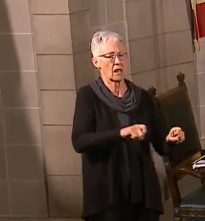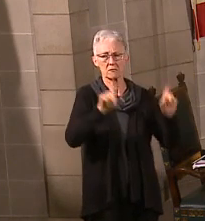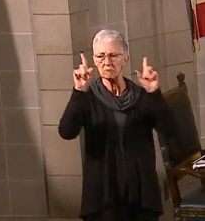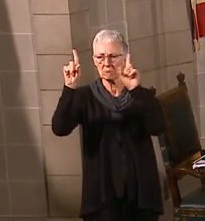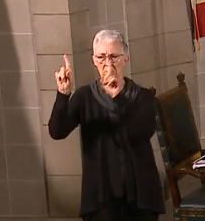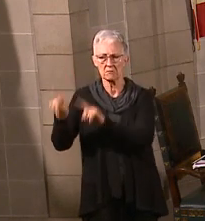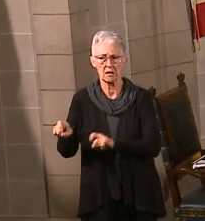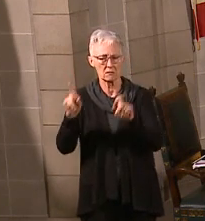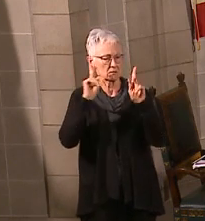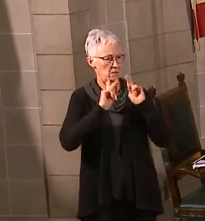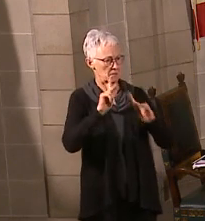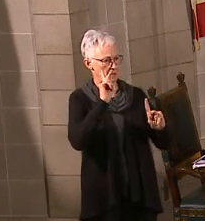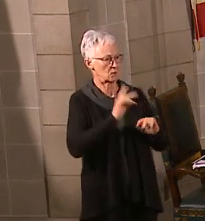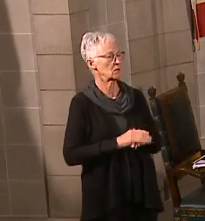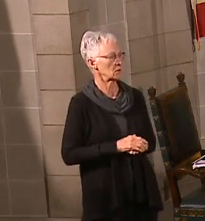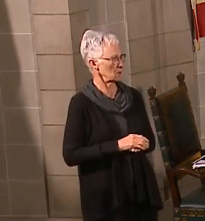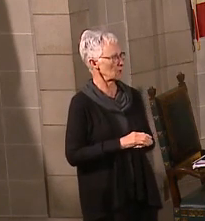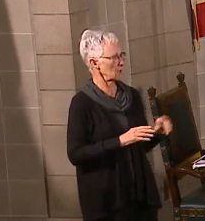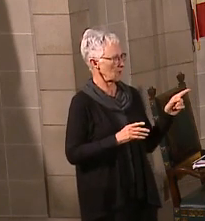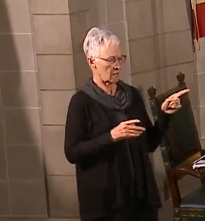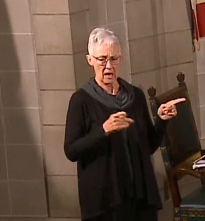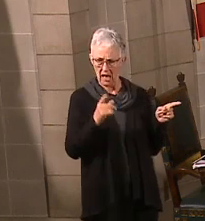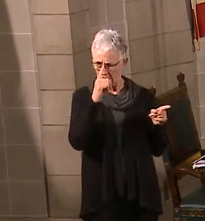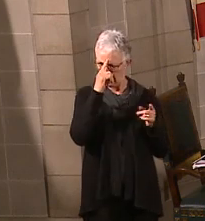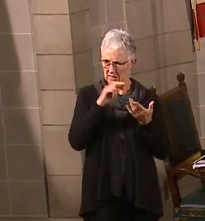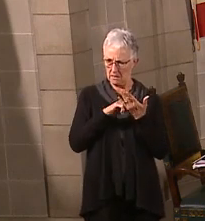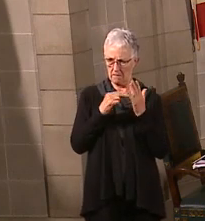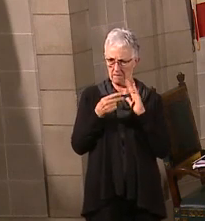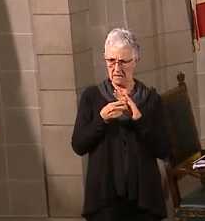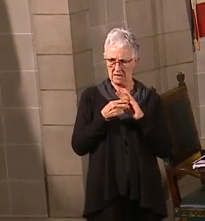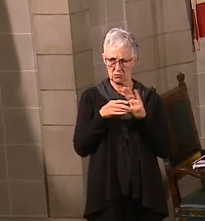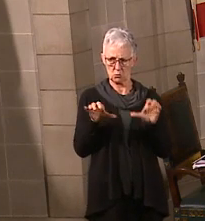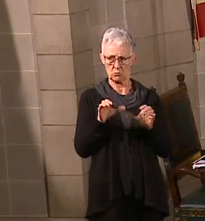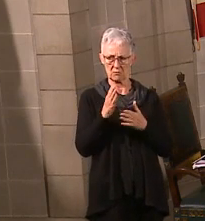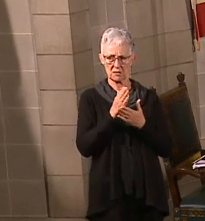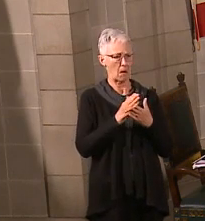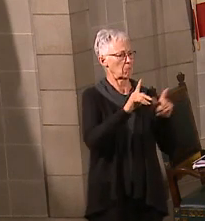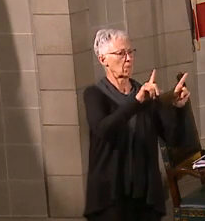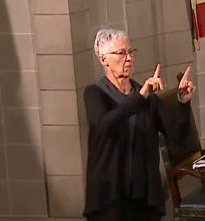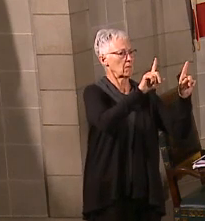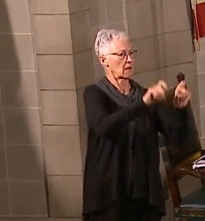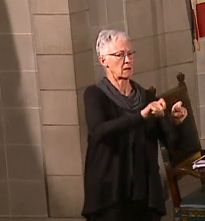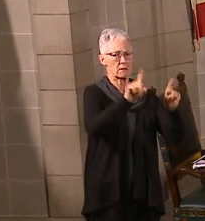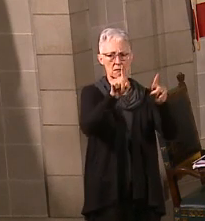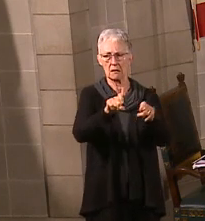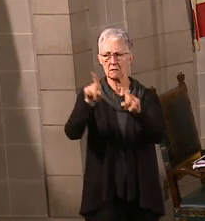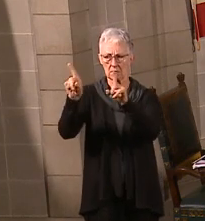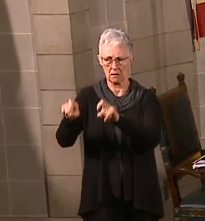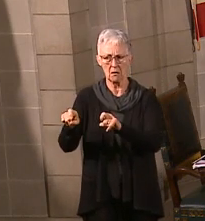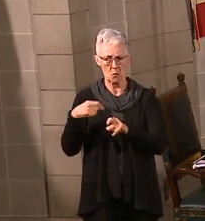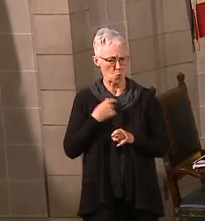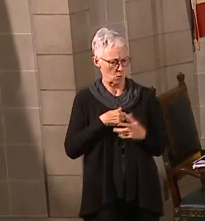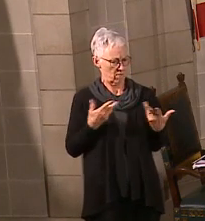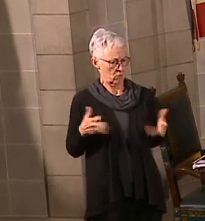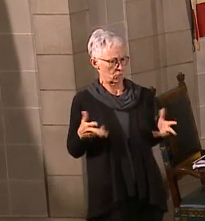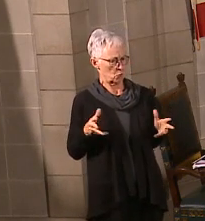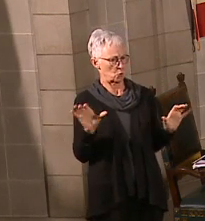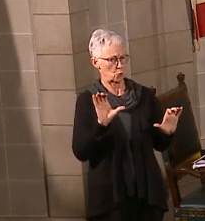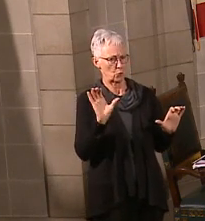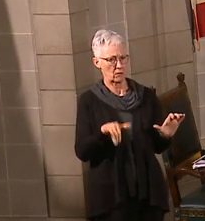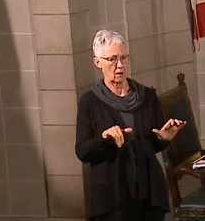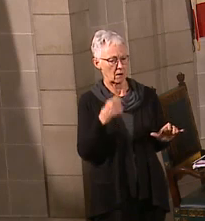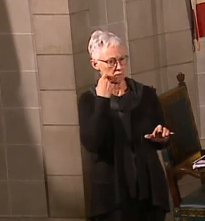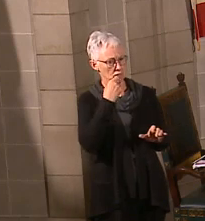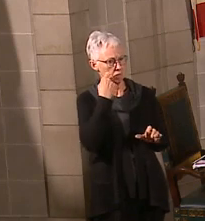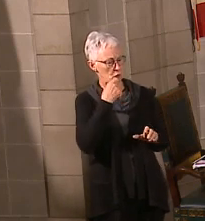community testing. And actually, we have done some of that already. So for example, when we deployed the National Guard to places like Grand Island